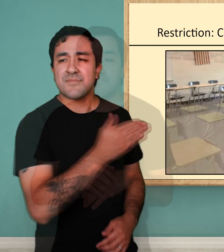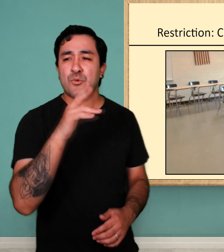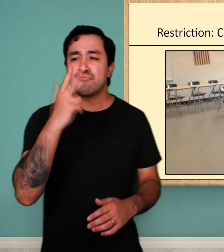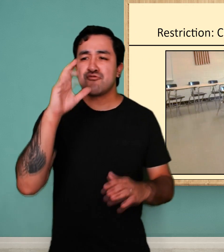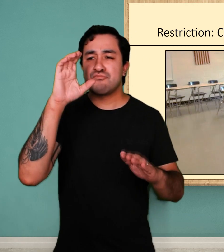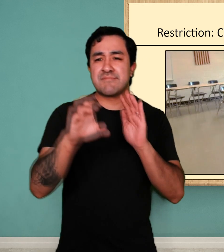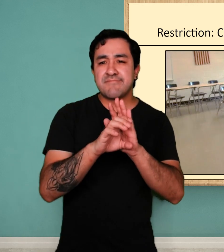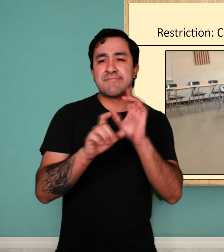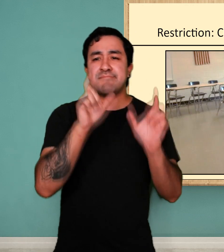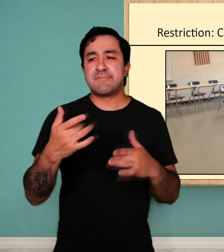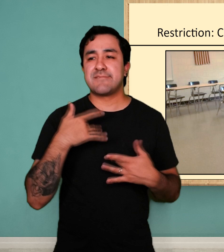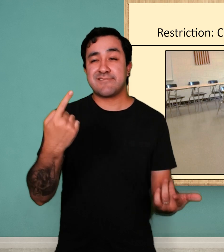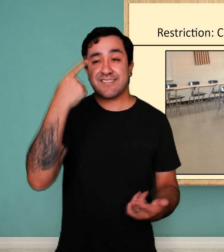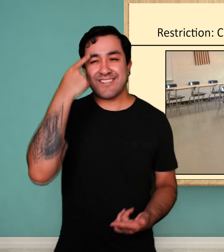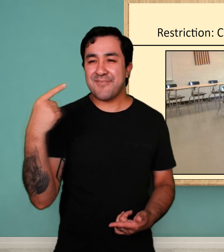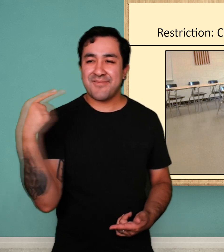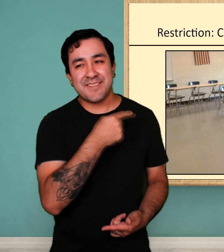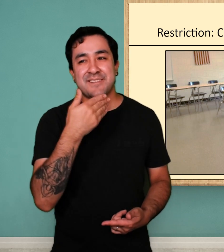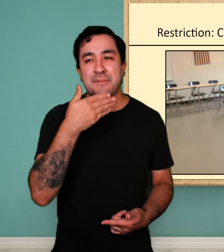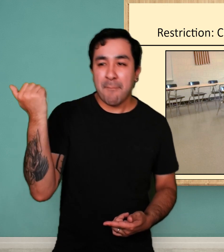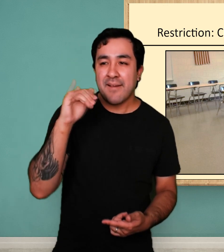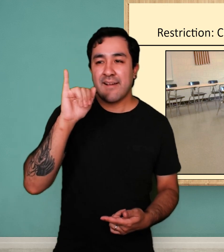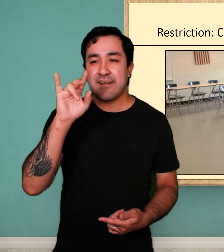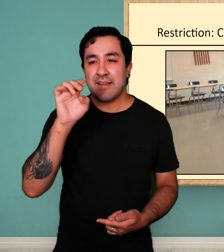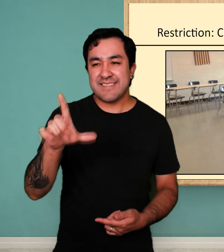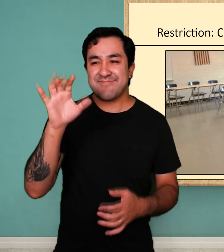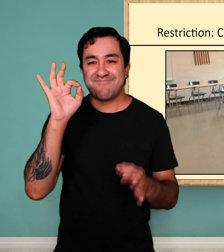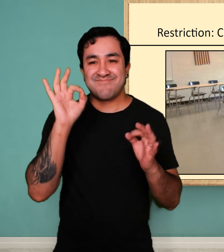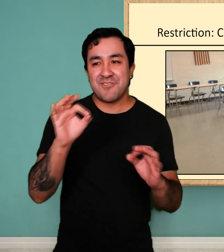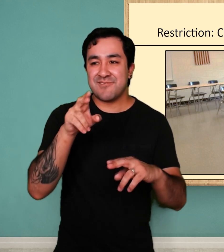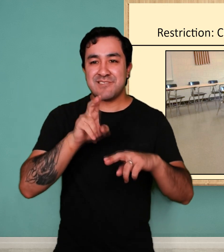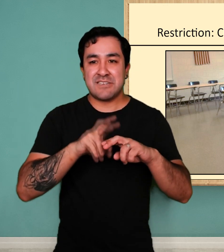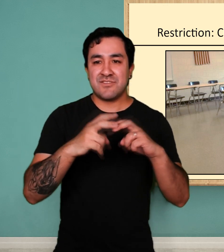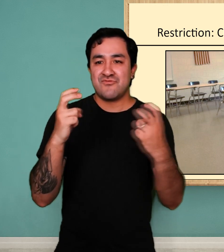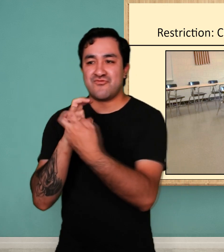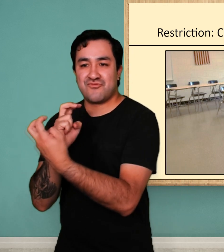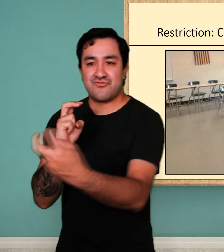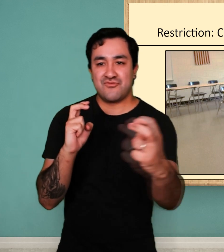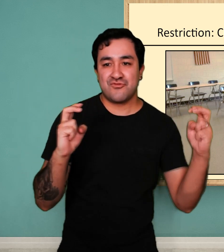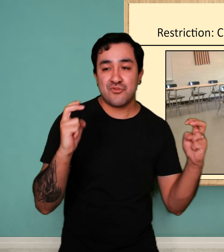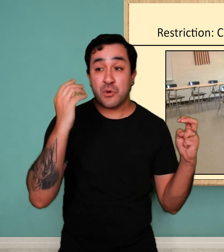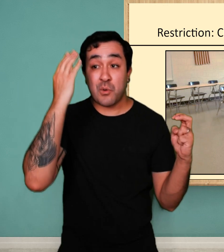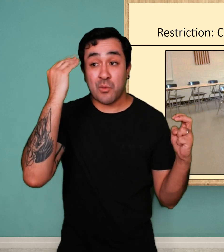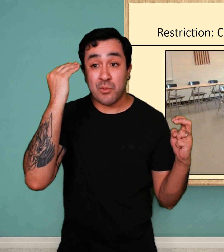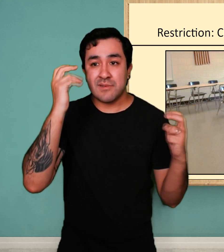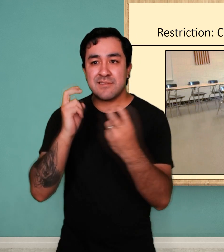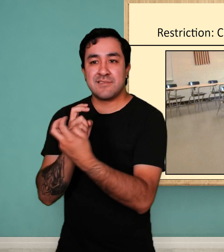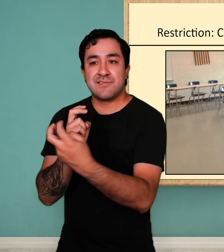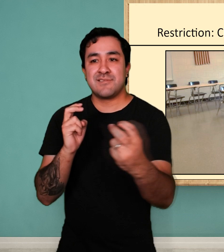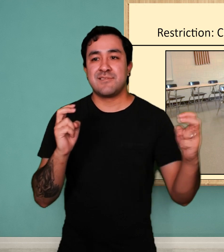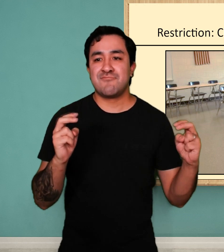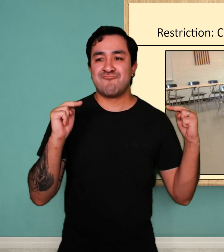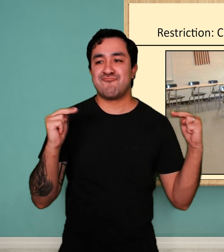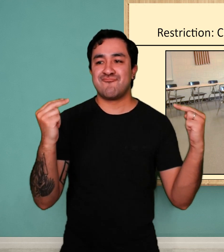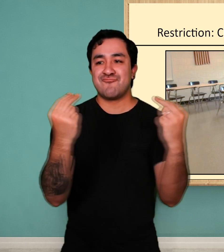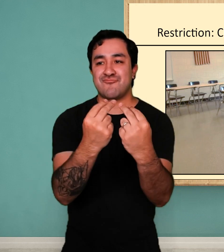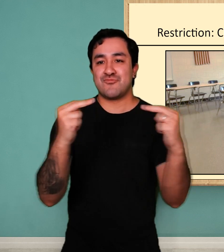People typically view the third picture as the ideal classroom arrangement for deaf learners. Desks are in a U-shape to allow students